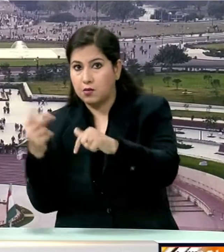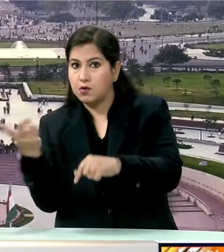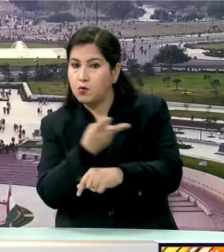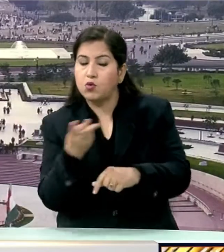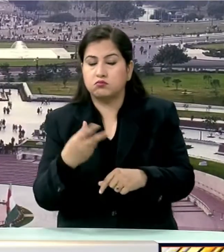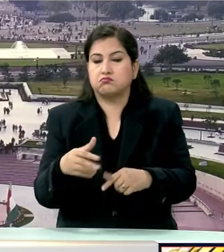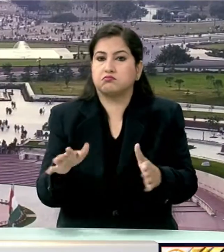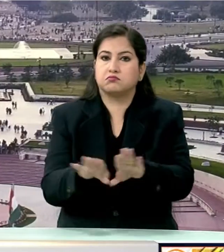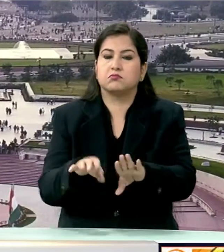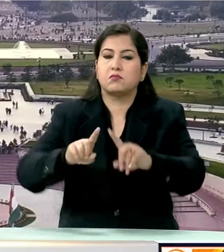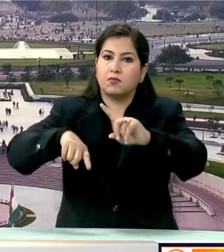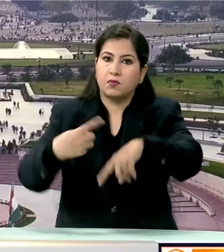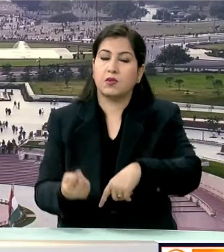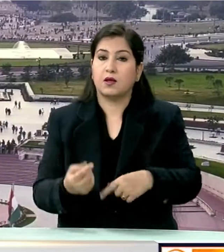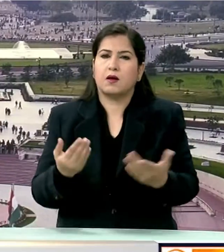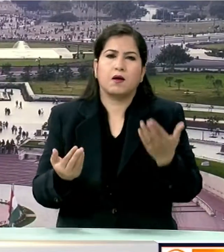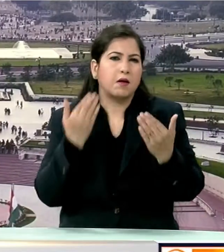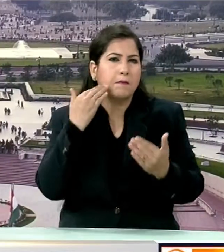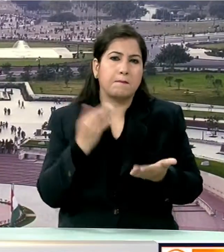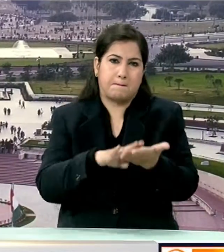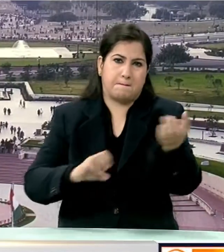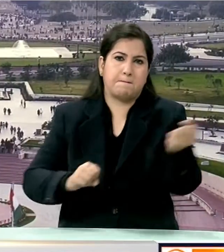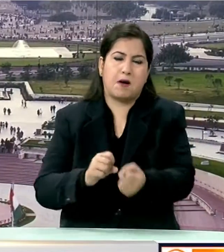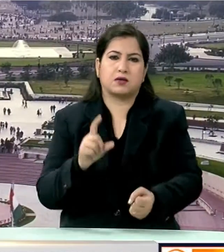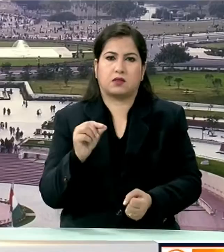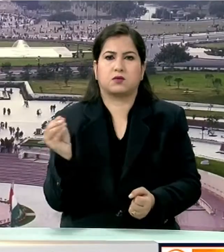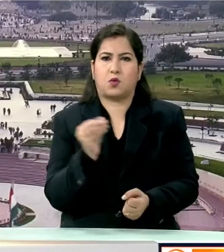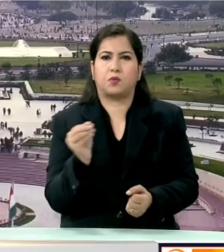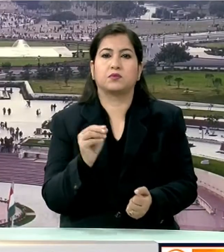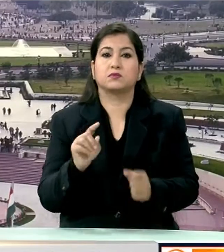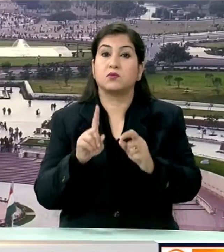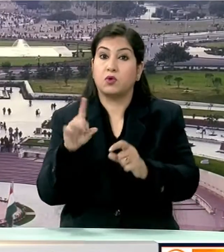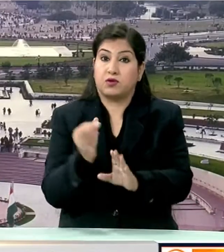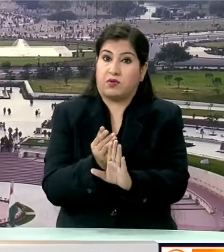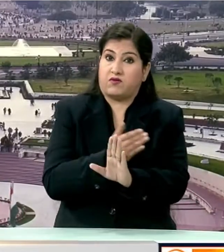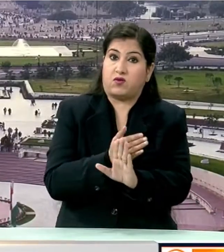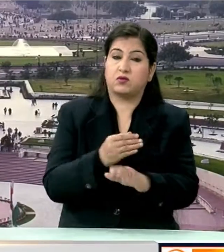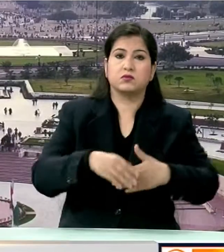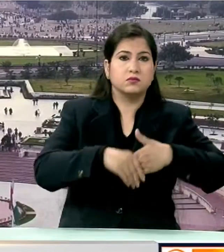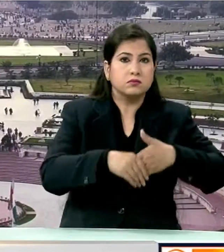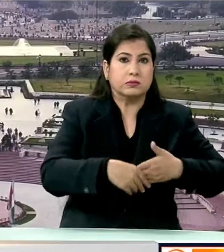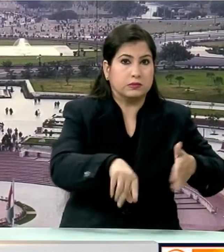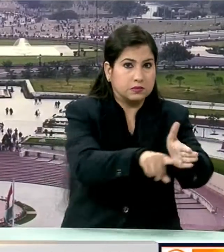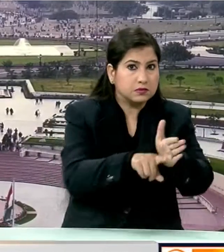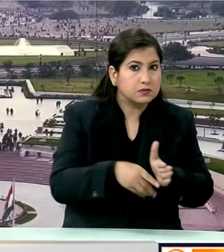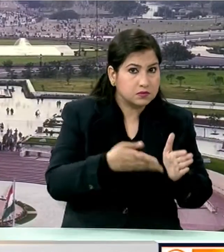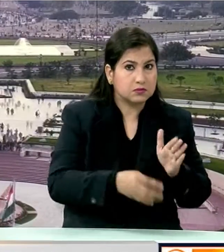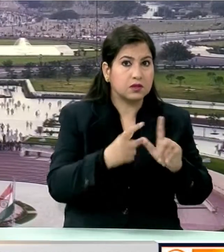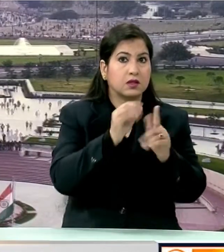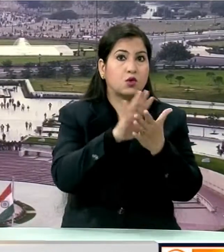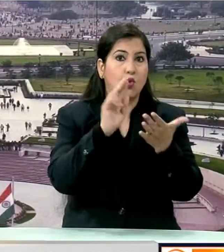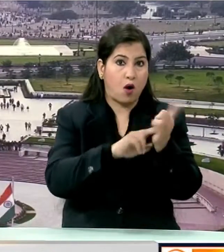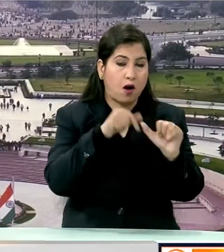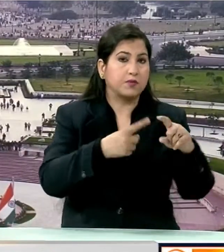kick off, supposedly on March 10th. It ran for 1 week ahead of the signing of the historic accord in Doha